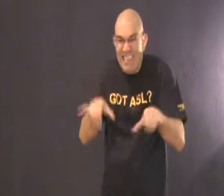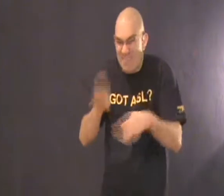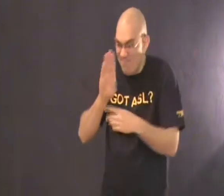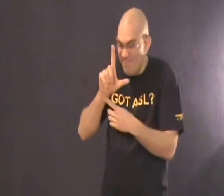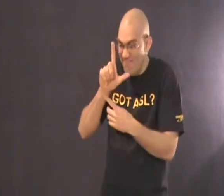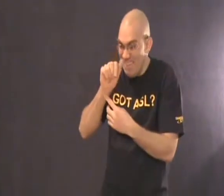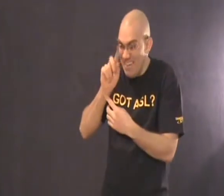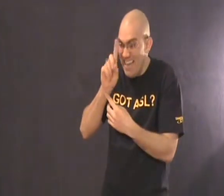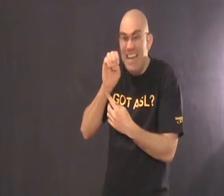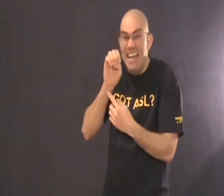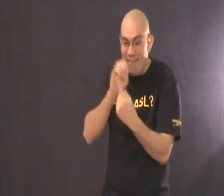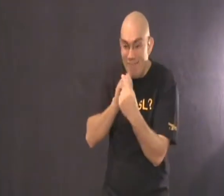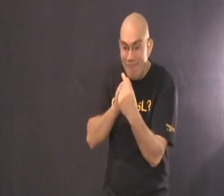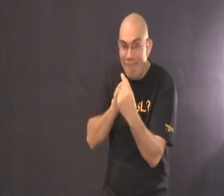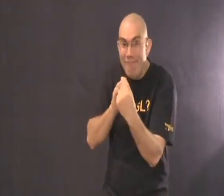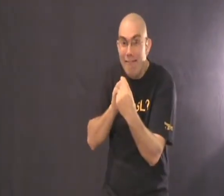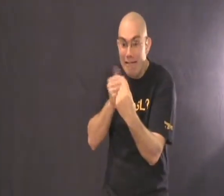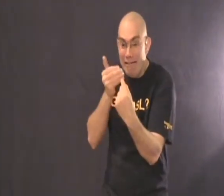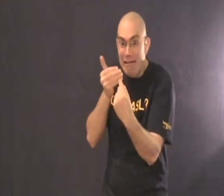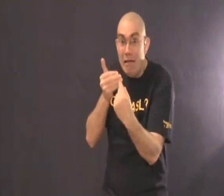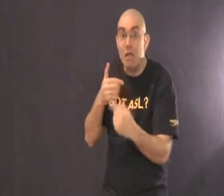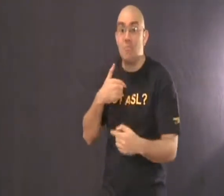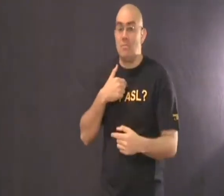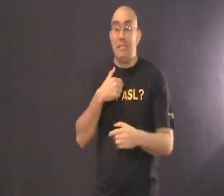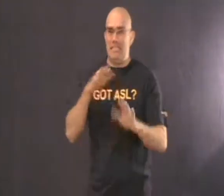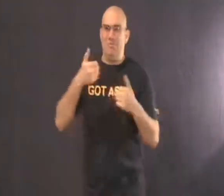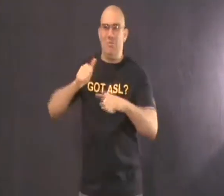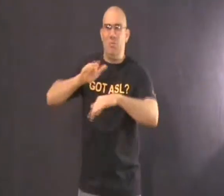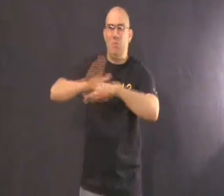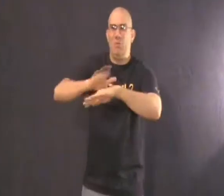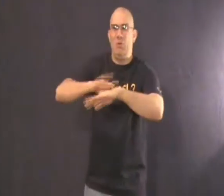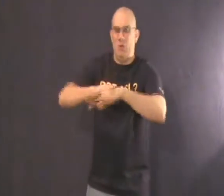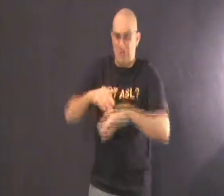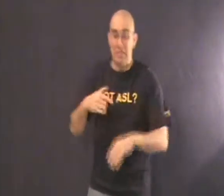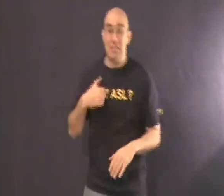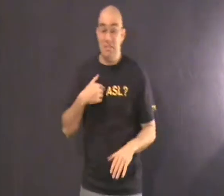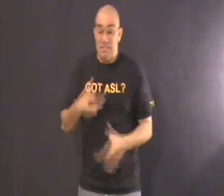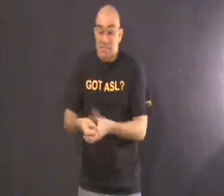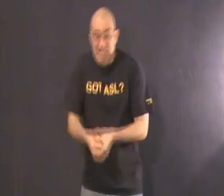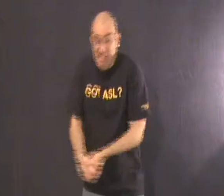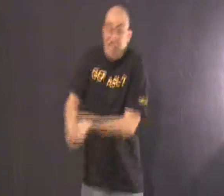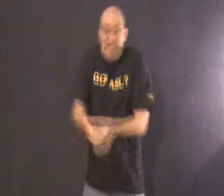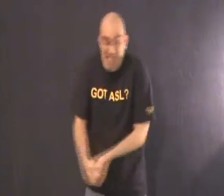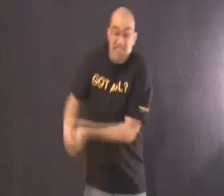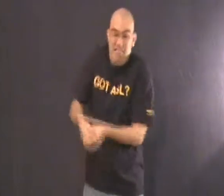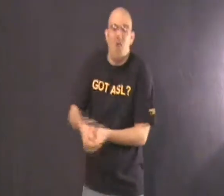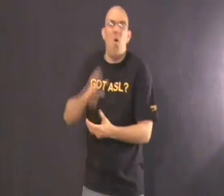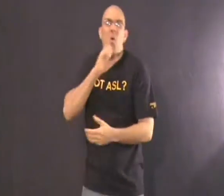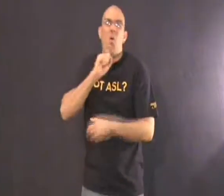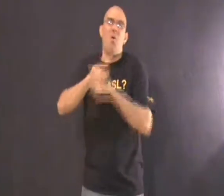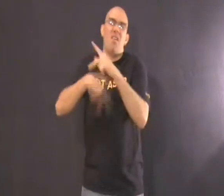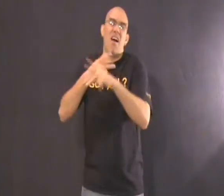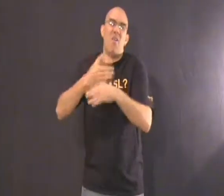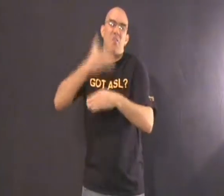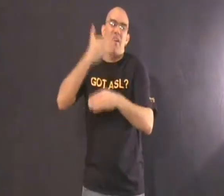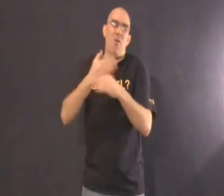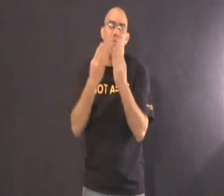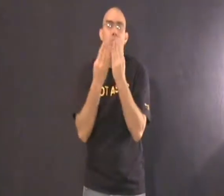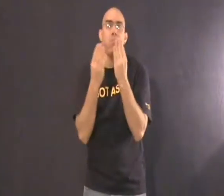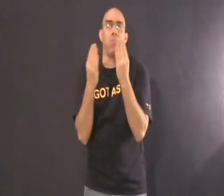yard, and that same little blade of grass was sitting there, I tried to warn that cat. And of course we had those old crank windows